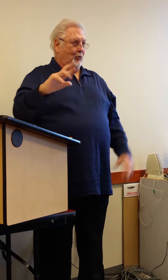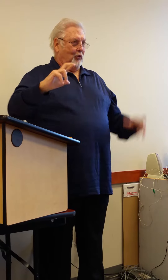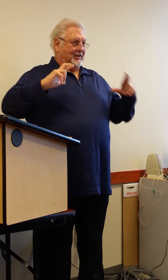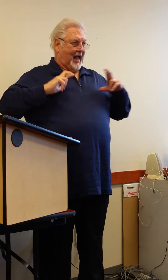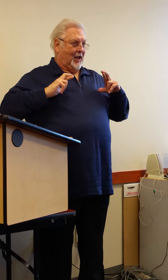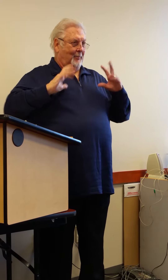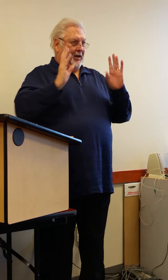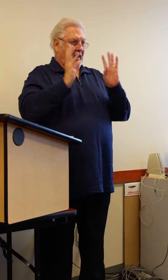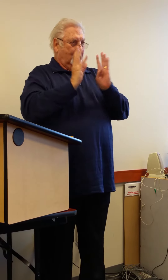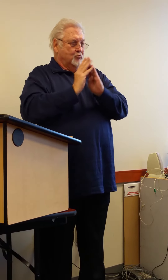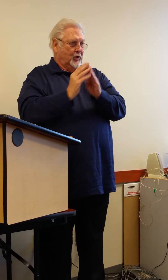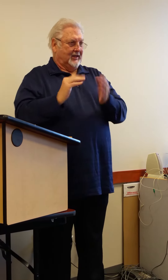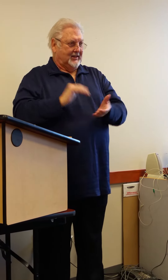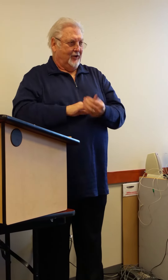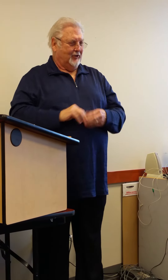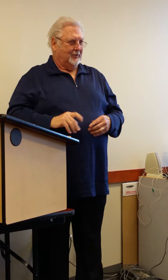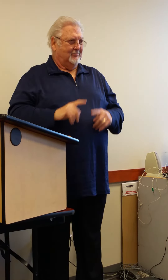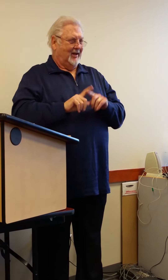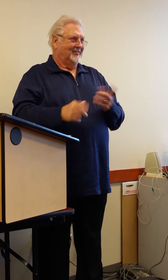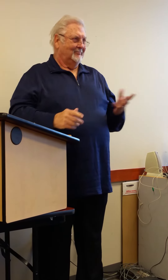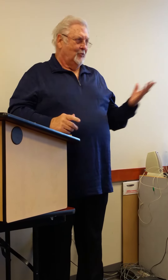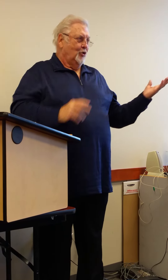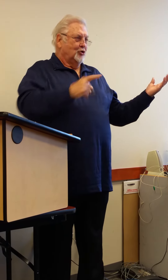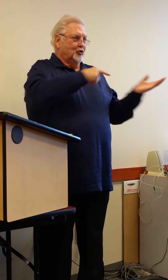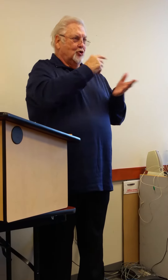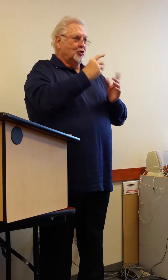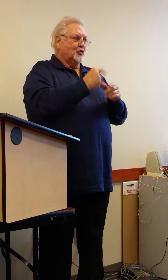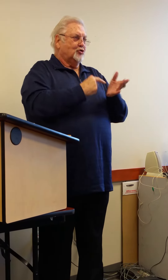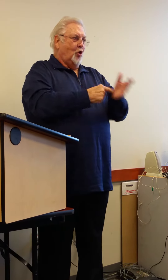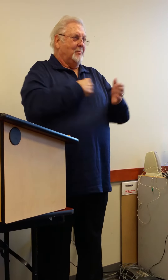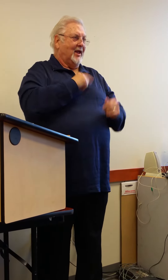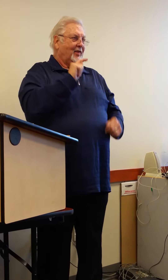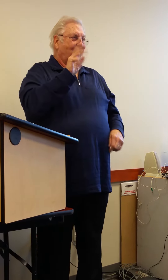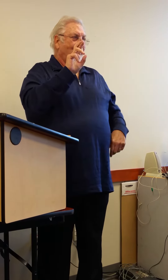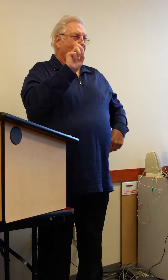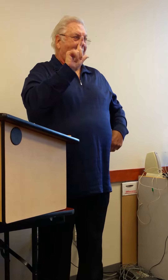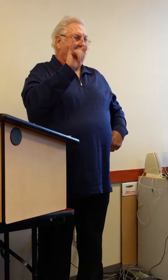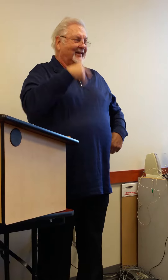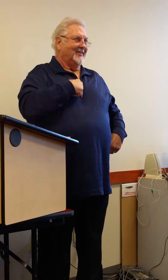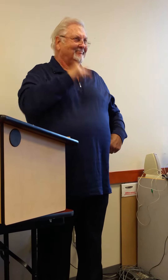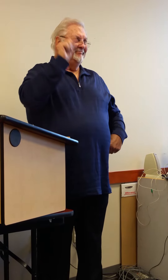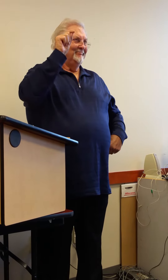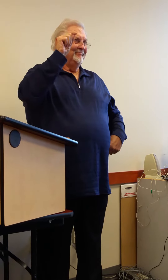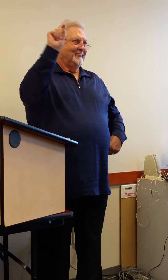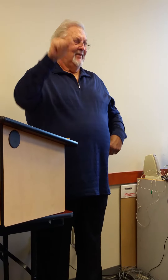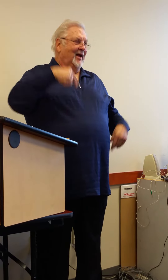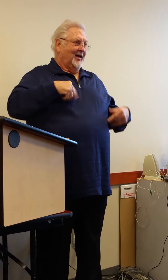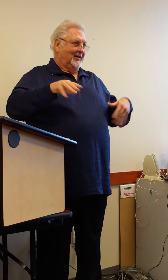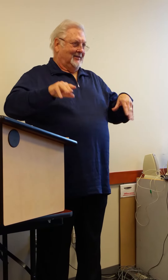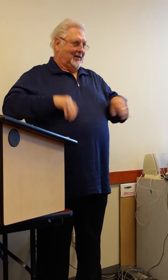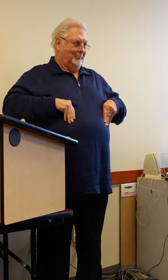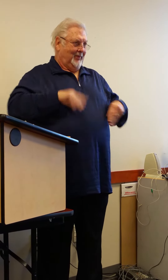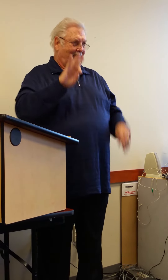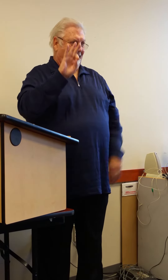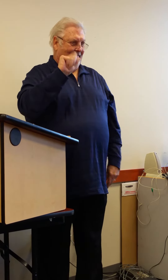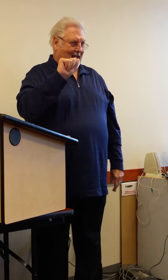campus as a retirement community center, but she showed me the reality. Check. I